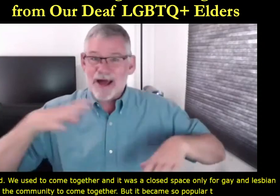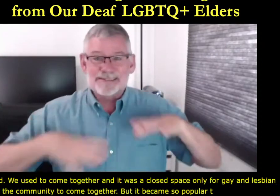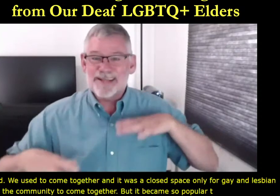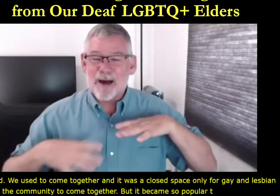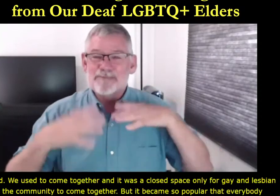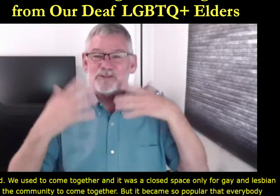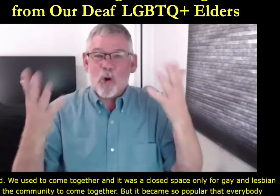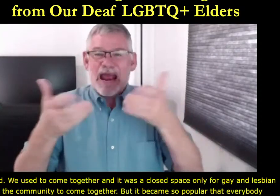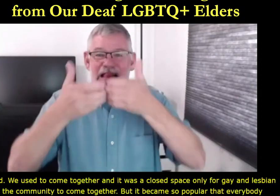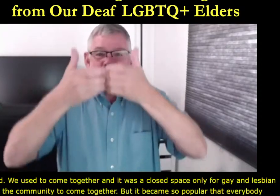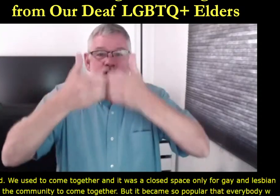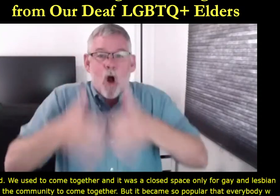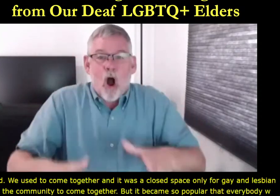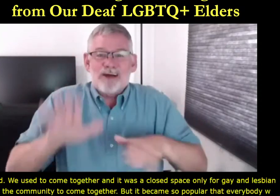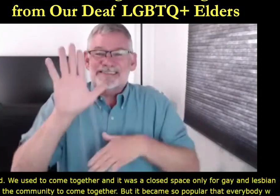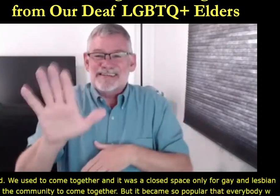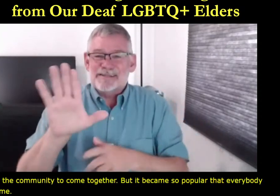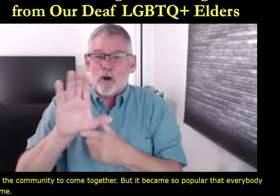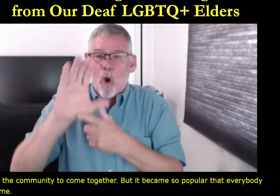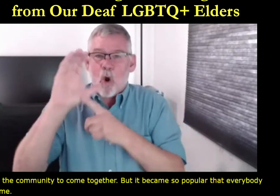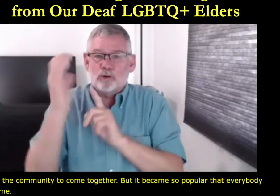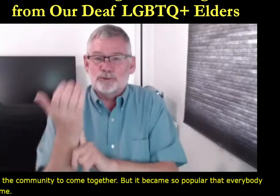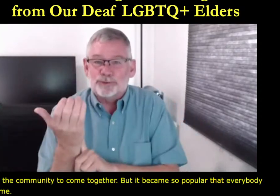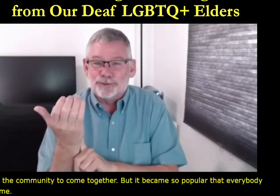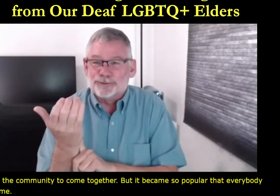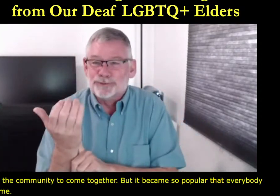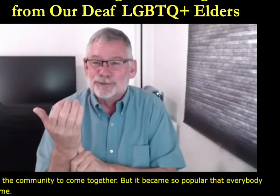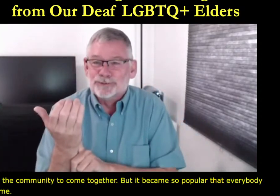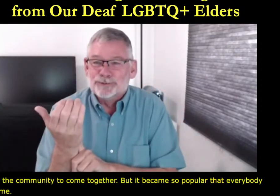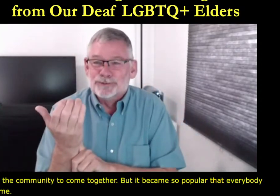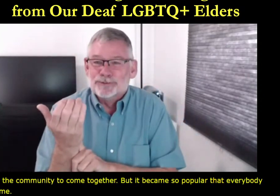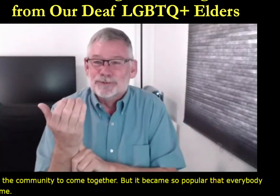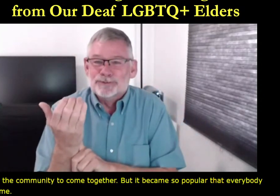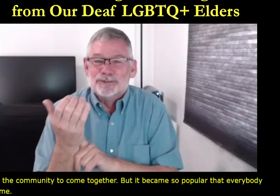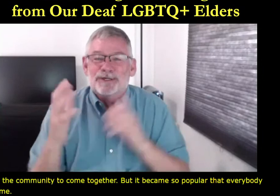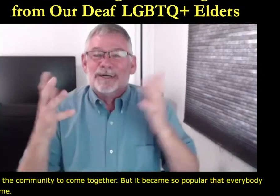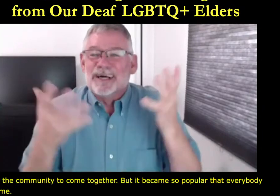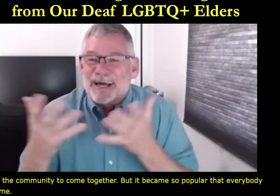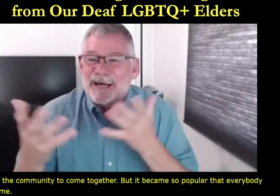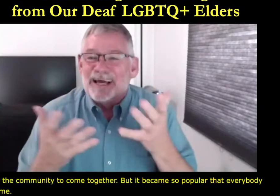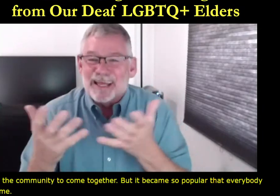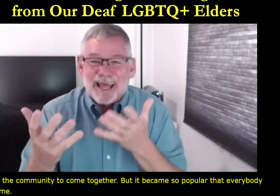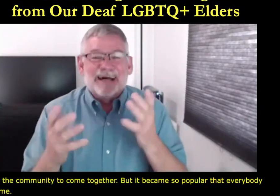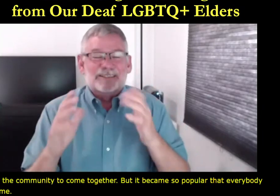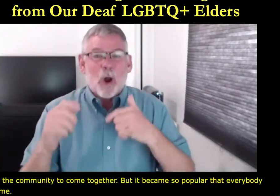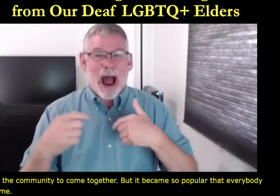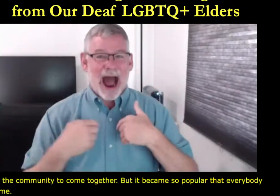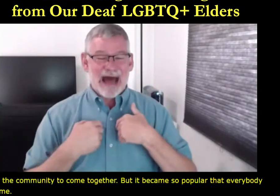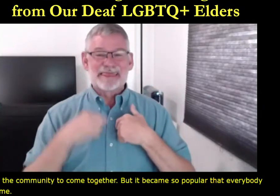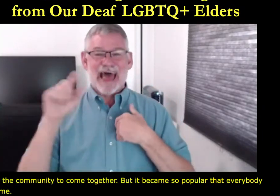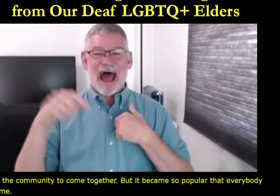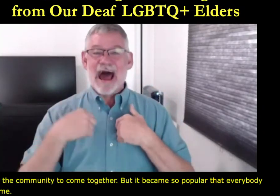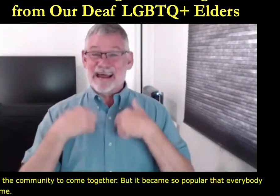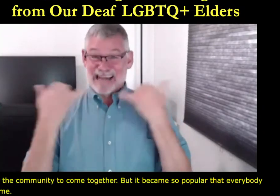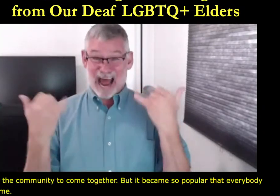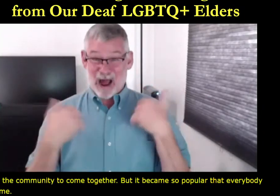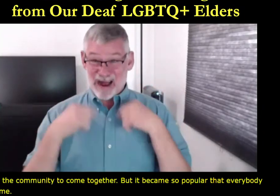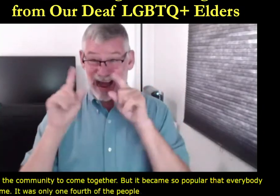fourths didn't dress up so we lost their our culture there you know so i